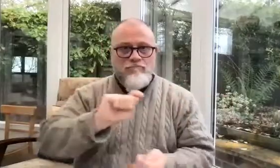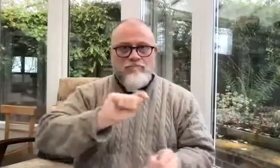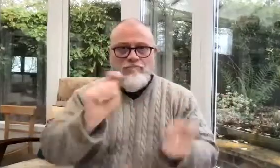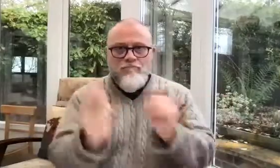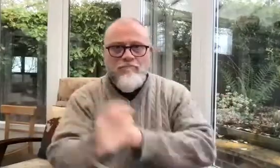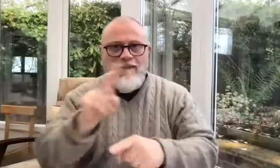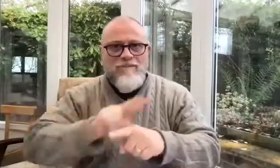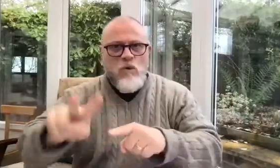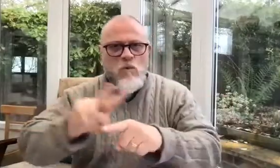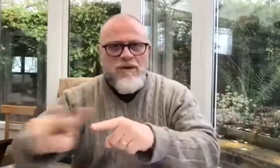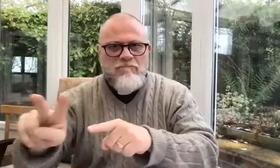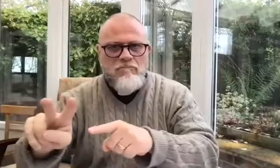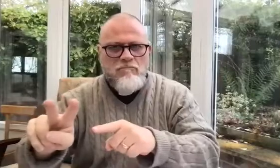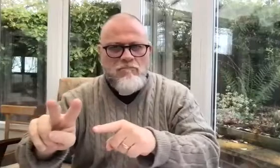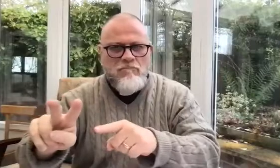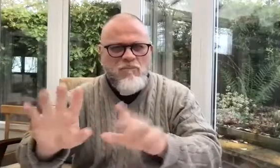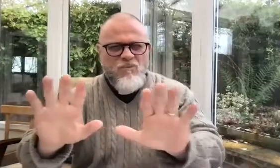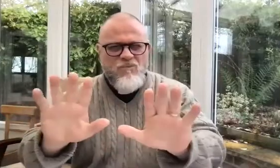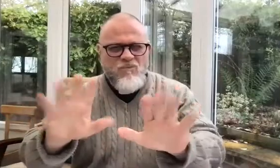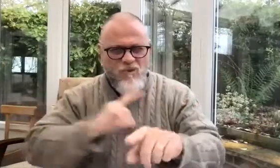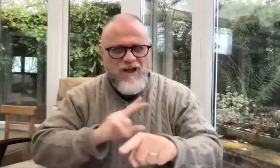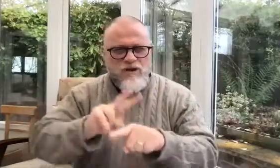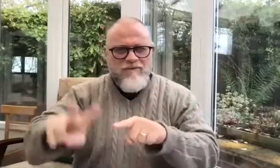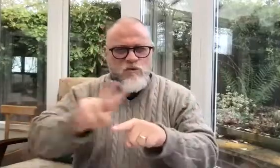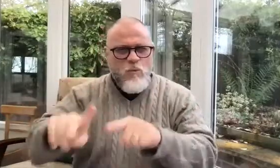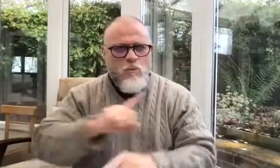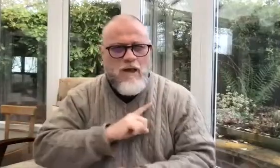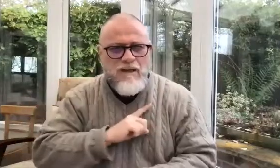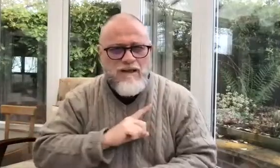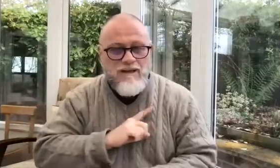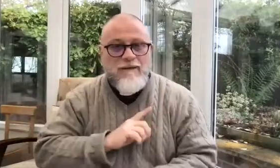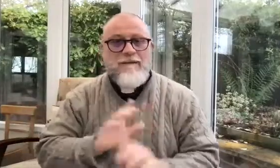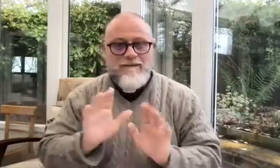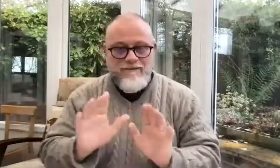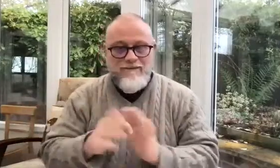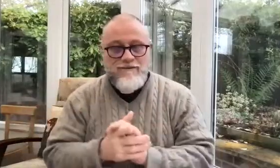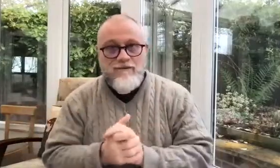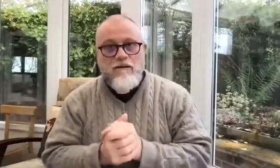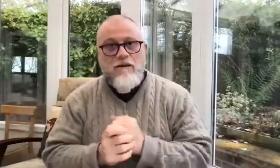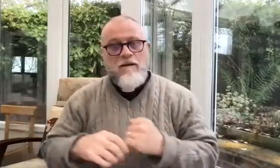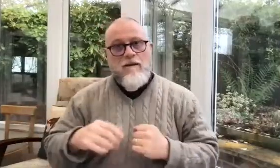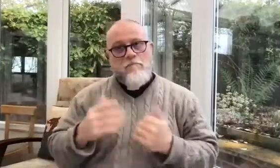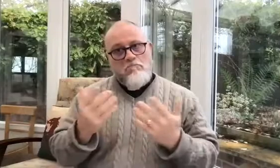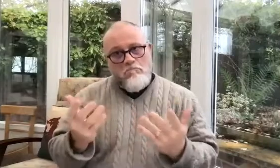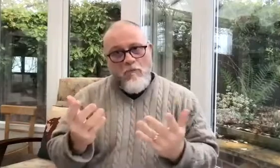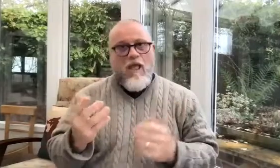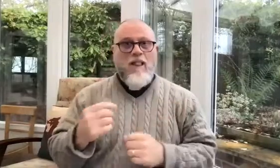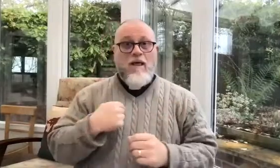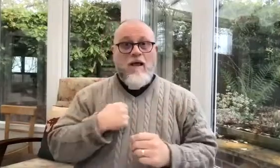monthly. But Zoom has changed that. We now meet every 2 weeks. And you might be asking, why are we now meeting every 2 weeks rather